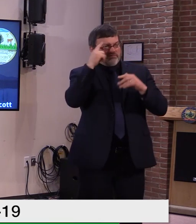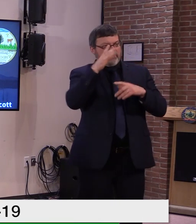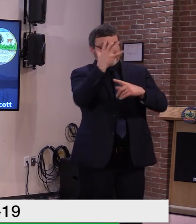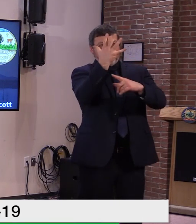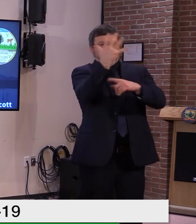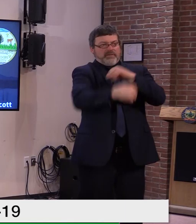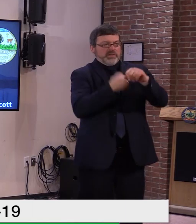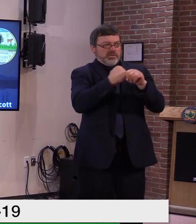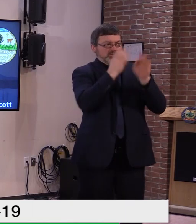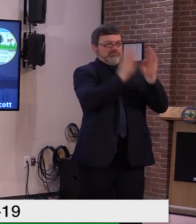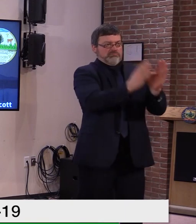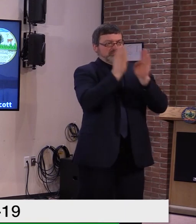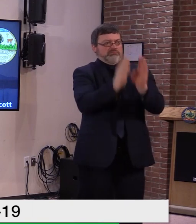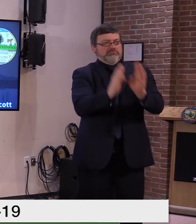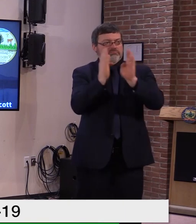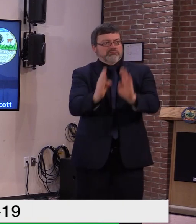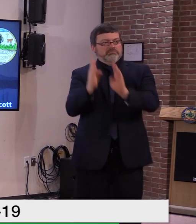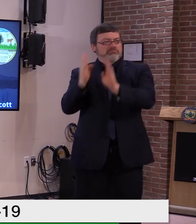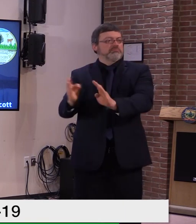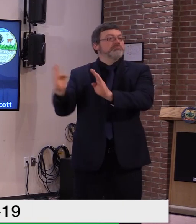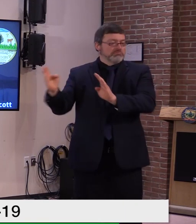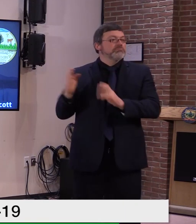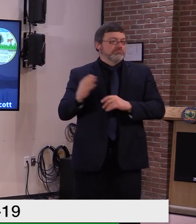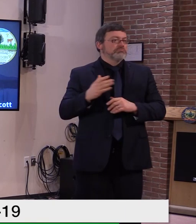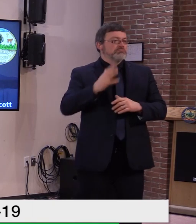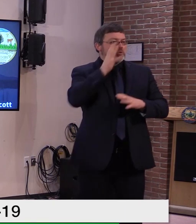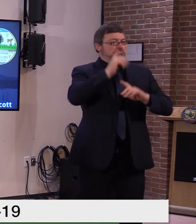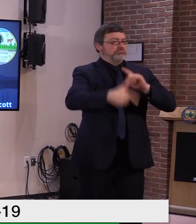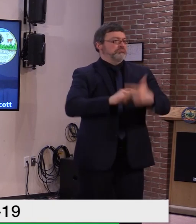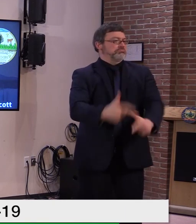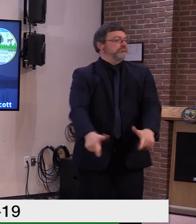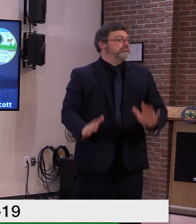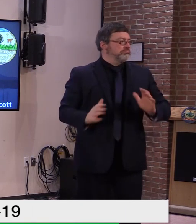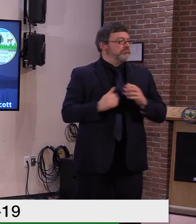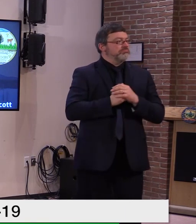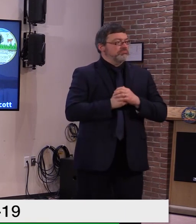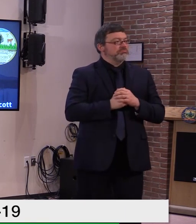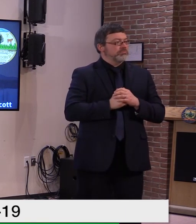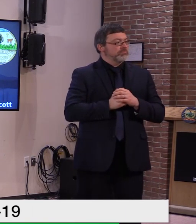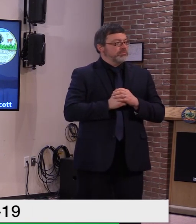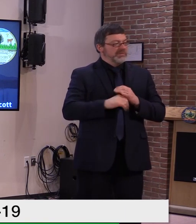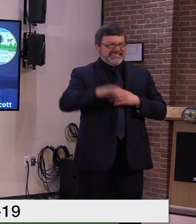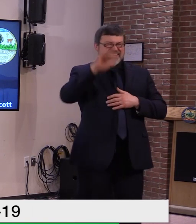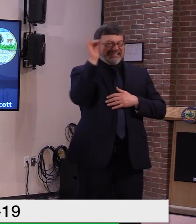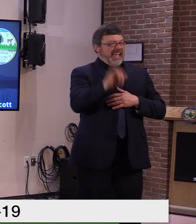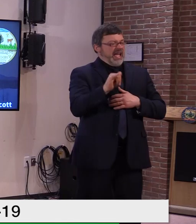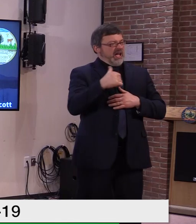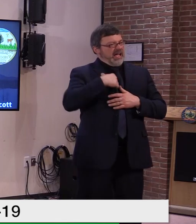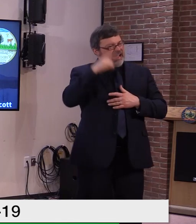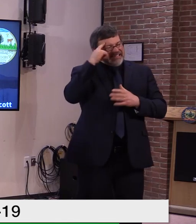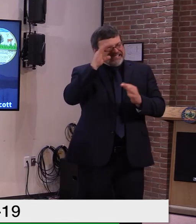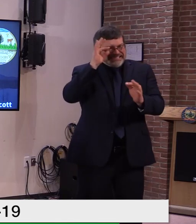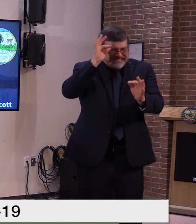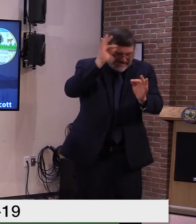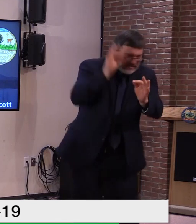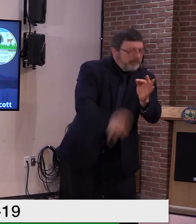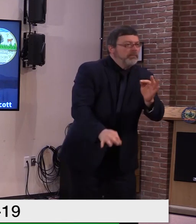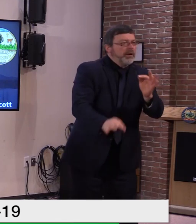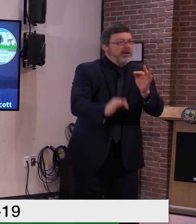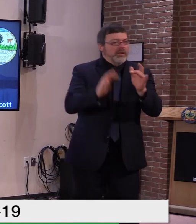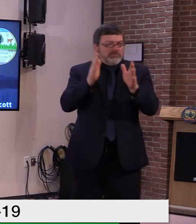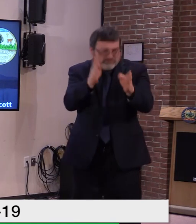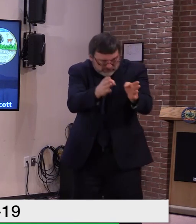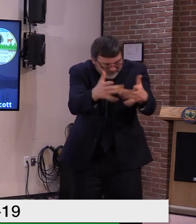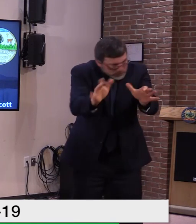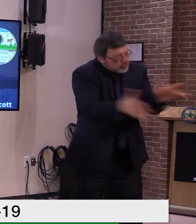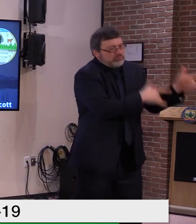a priority no matter what the age, and those conditions will be, actually they have to be, well-defined, and we